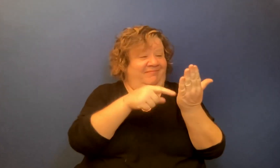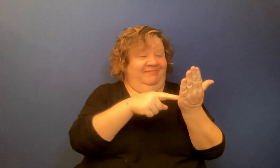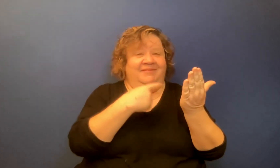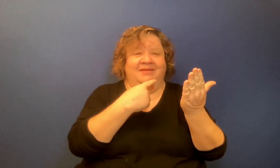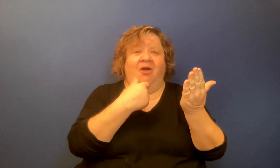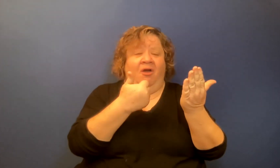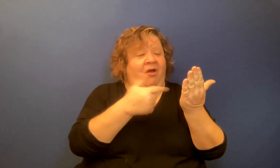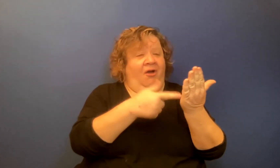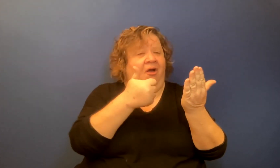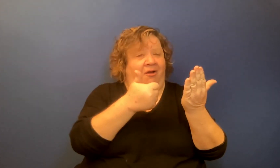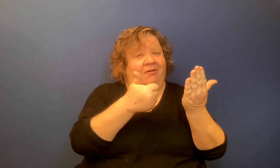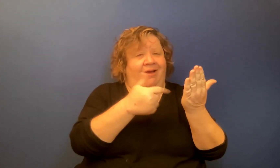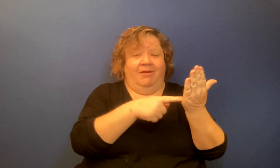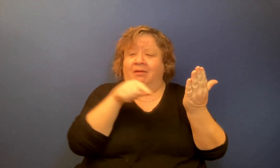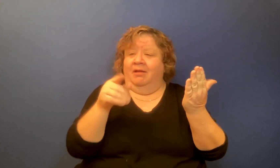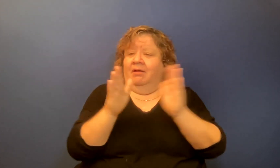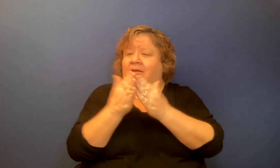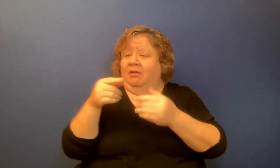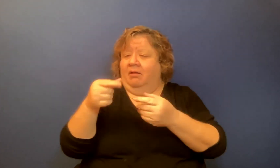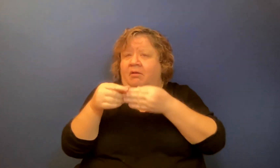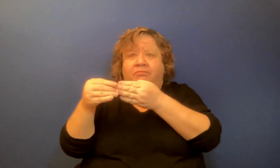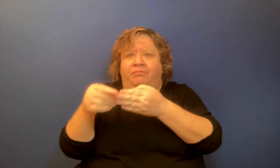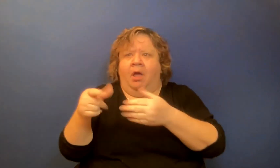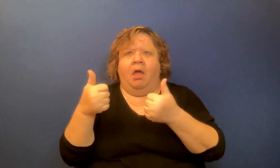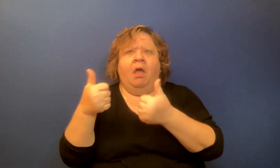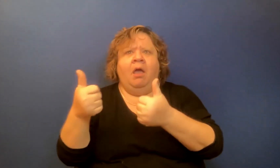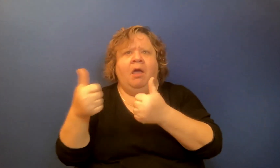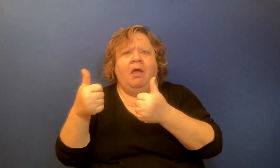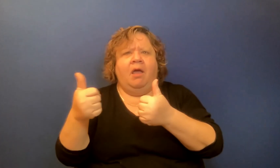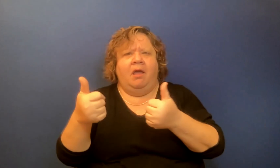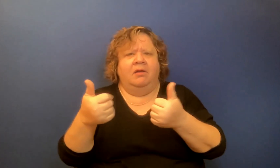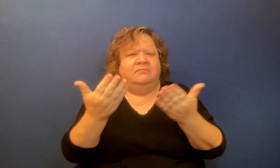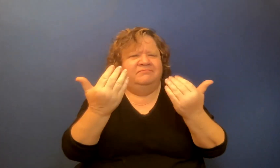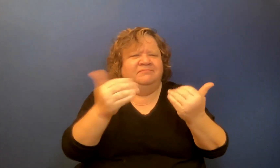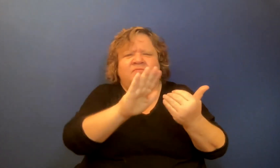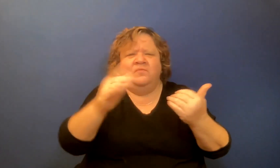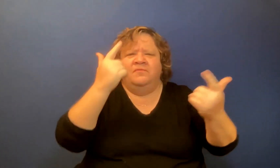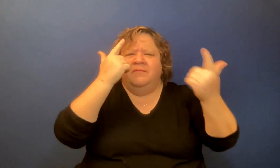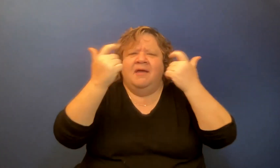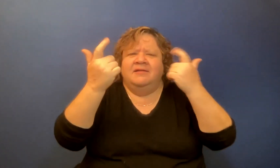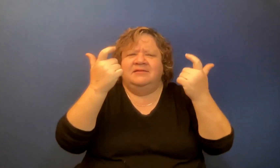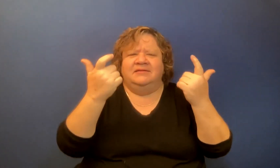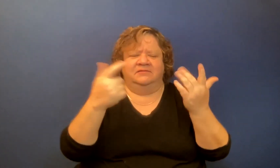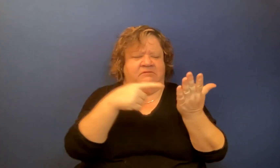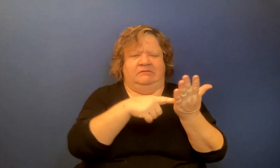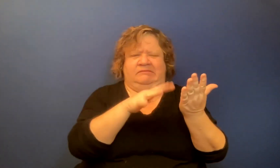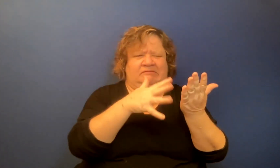Yeah, what comes to mind if you could give us sort of any recommendations or guidance, we'd be happy to hear